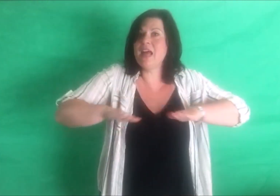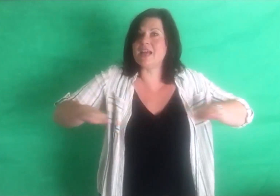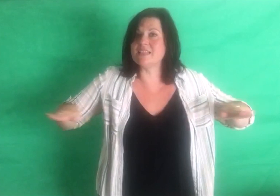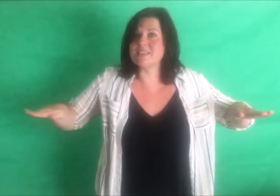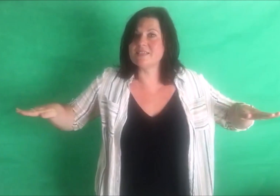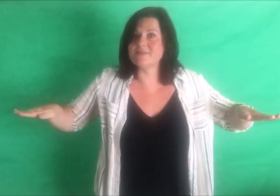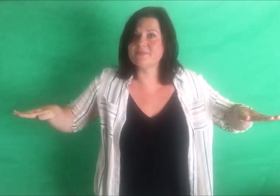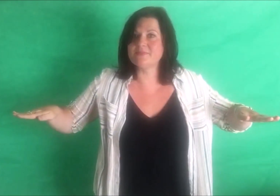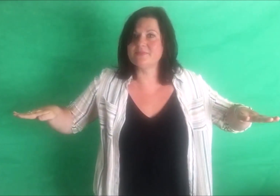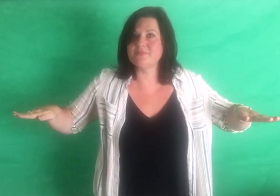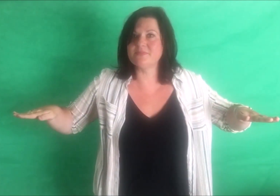flat.